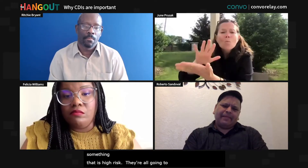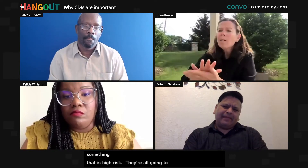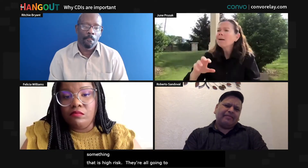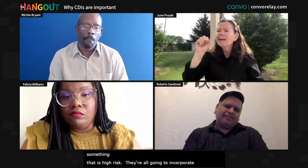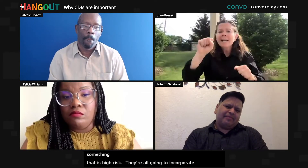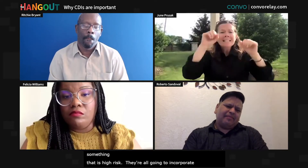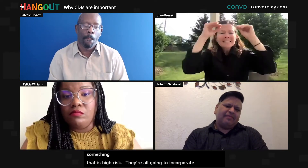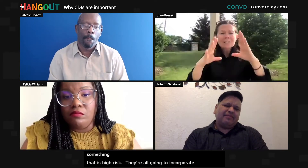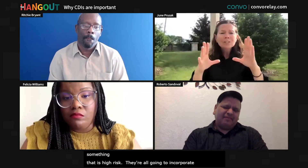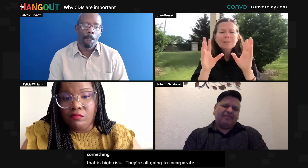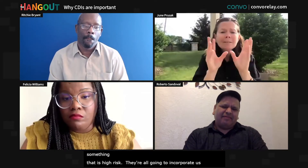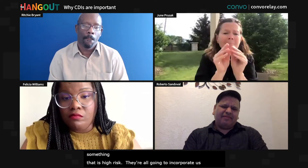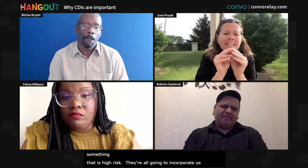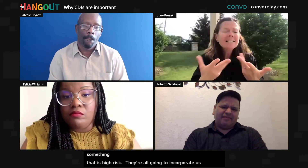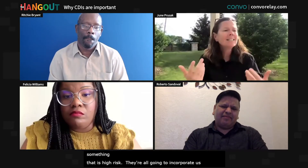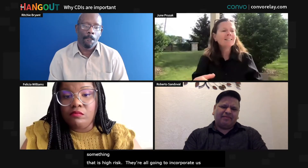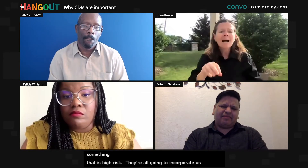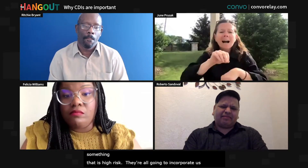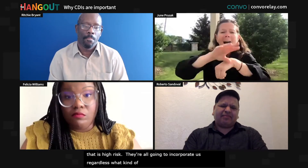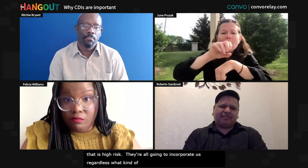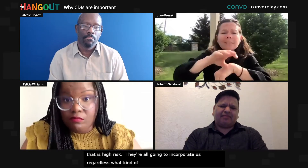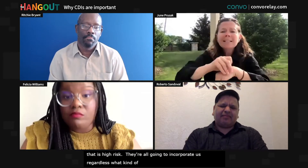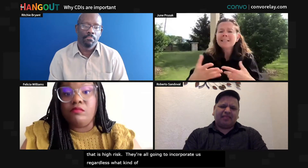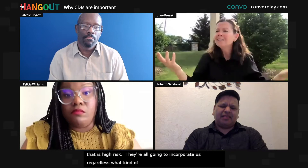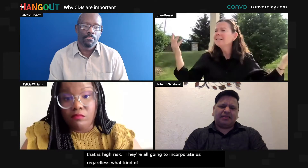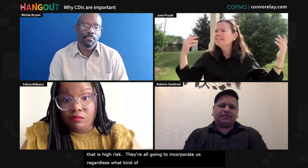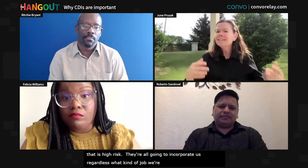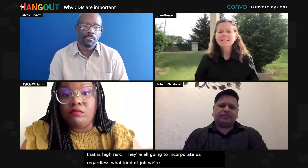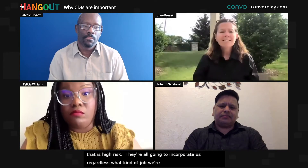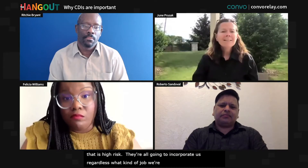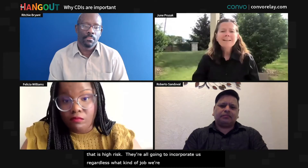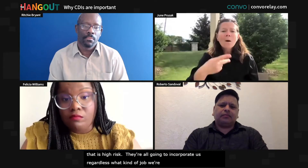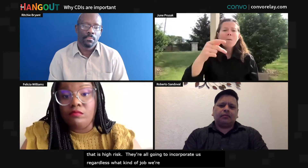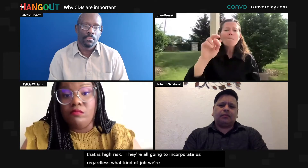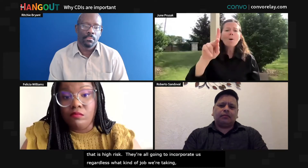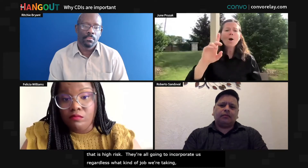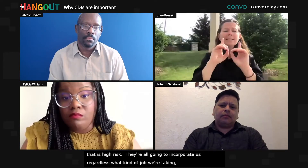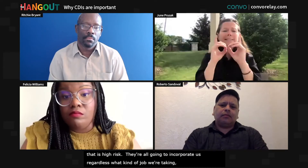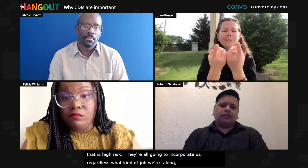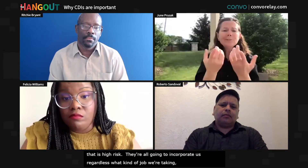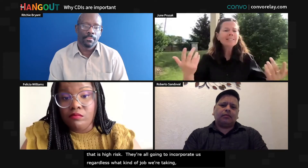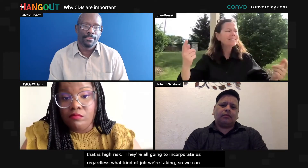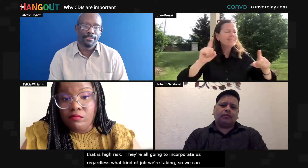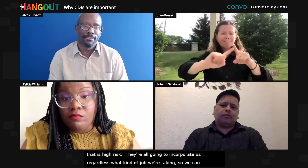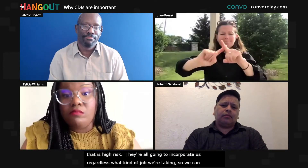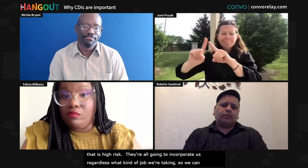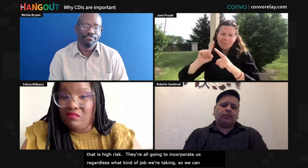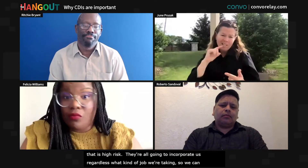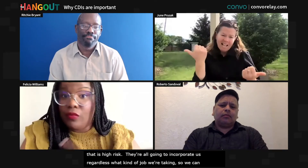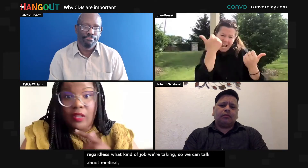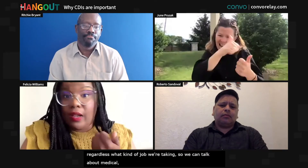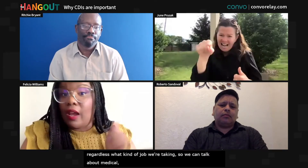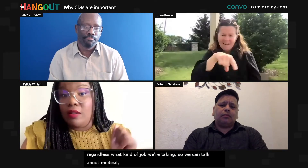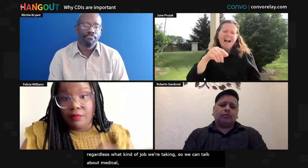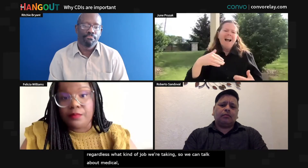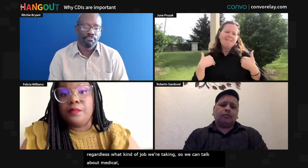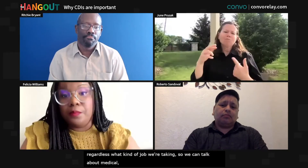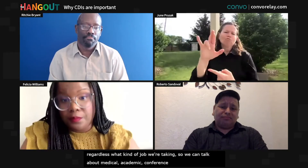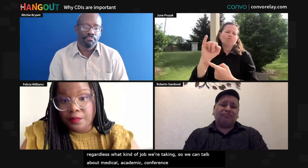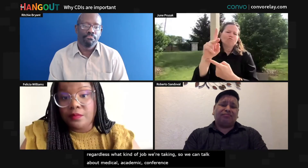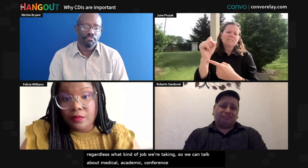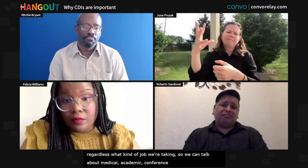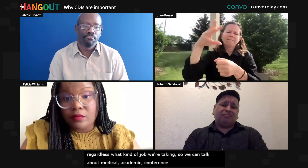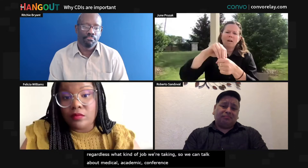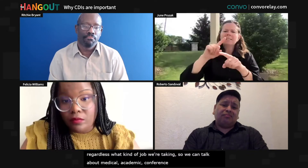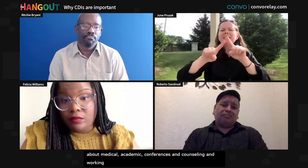So we can 100%. talk about medical, we can talk about academic, we can talk about conferences, we can talk about counseling, working with the